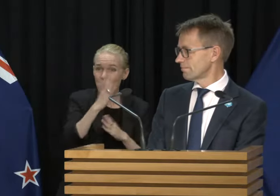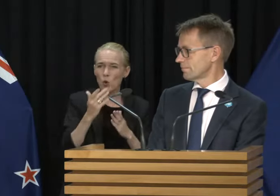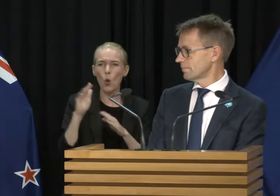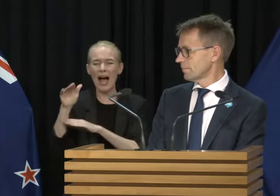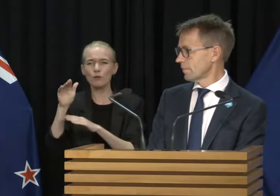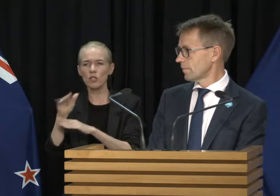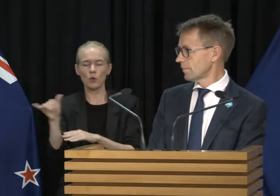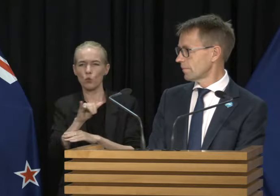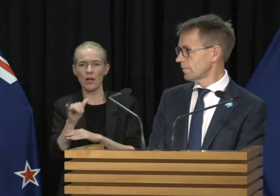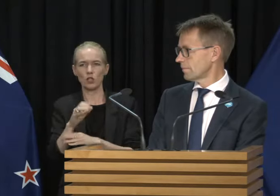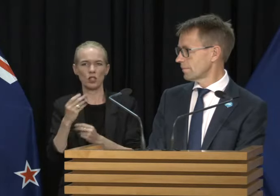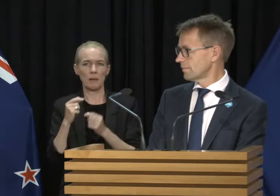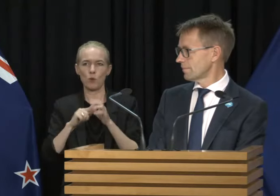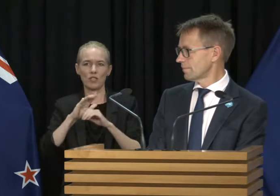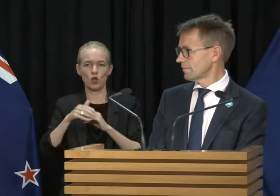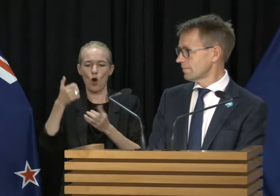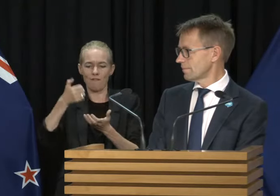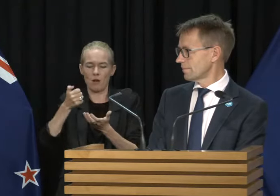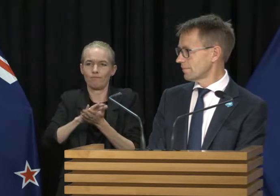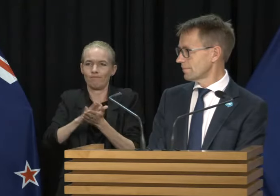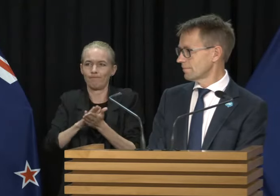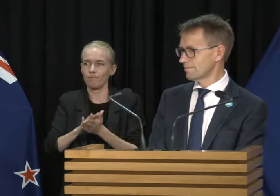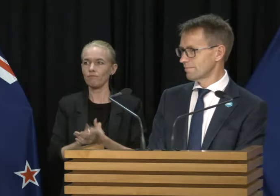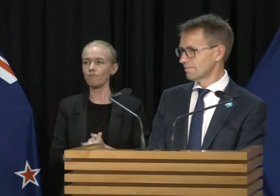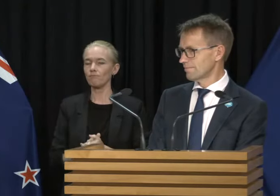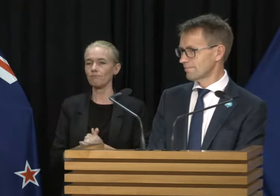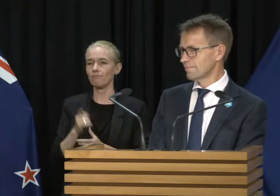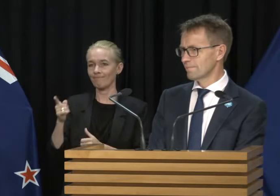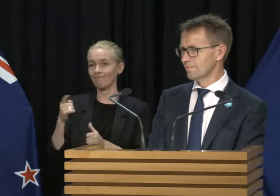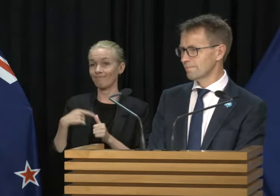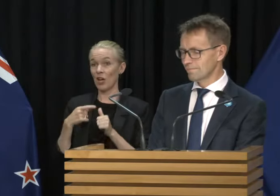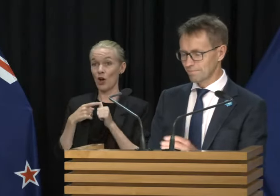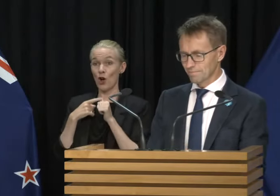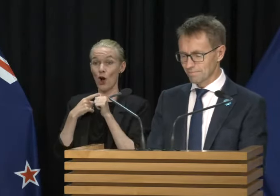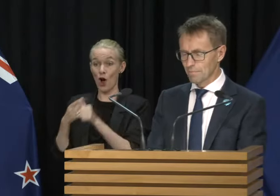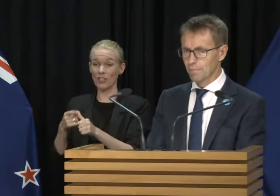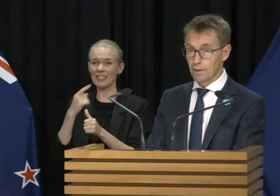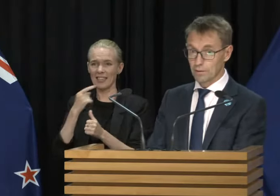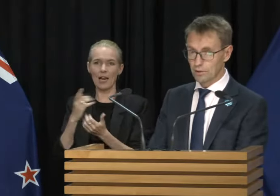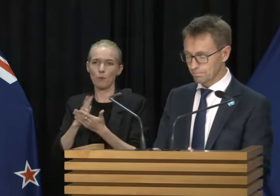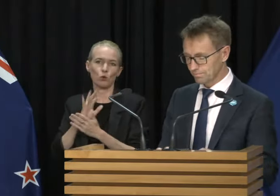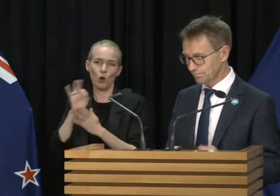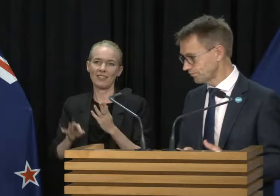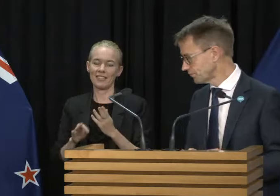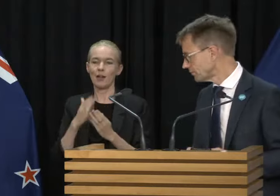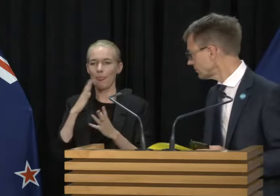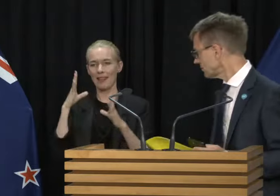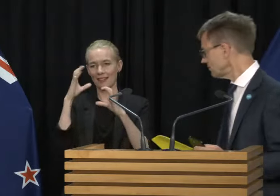all the way along, you look at what more you can do. All right, thanks very much, everybody.